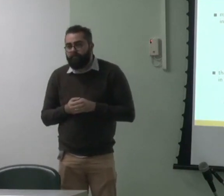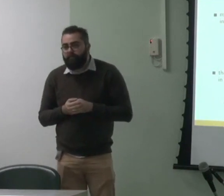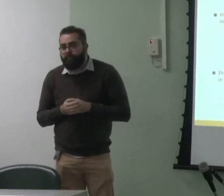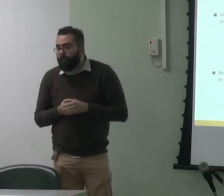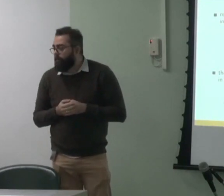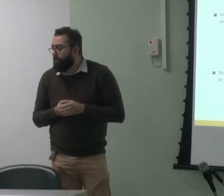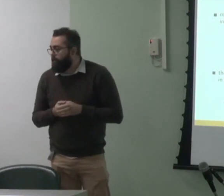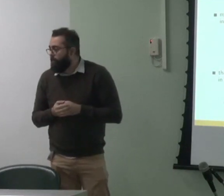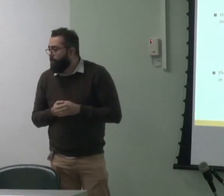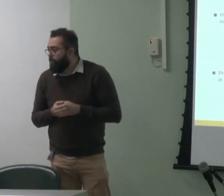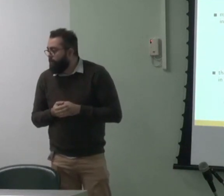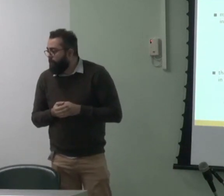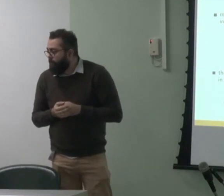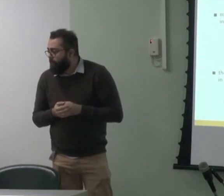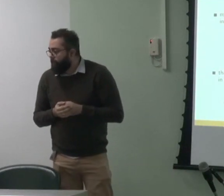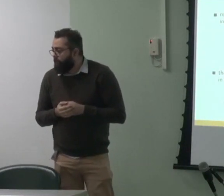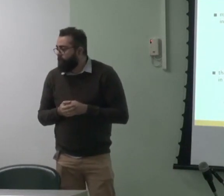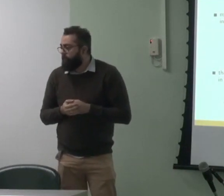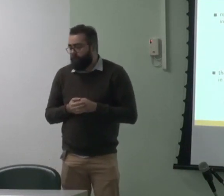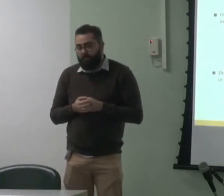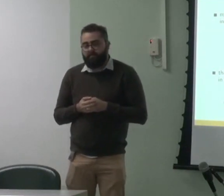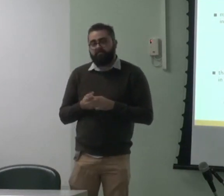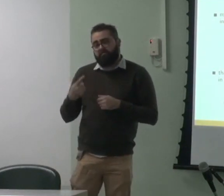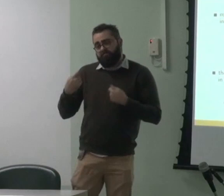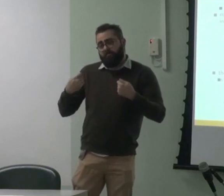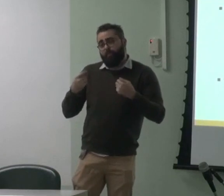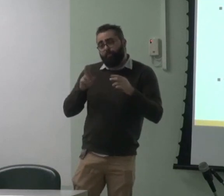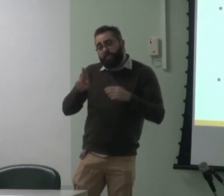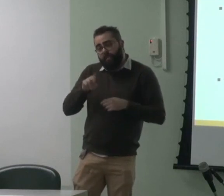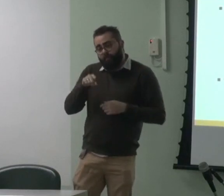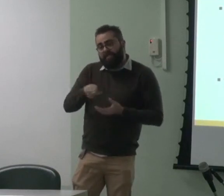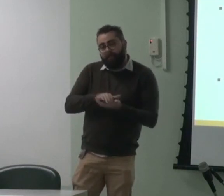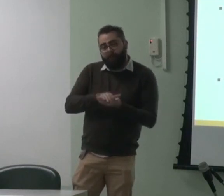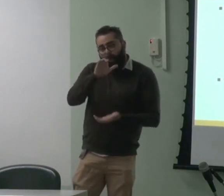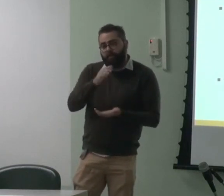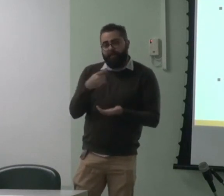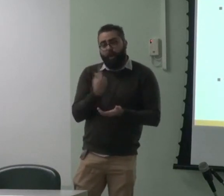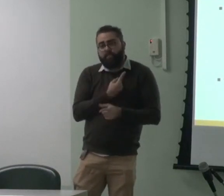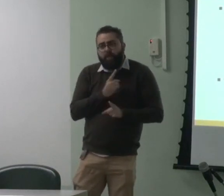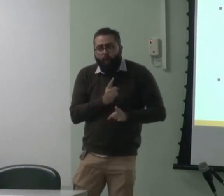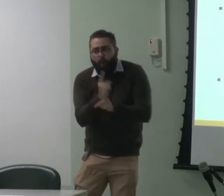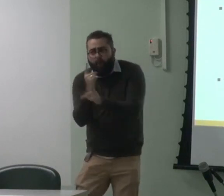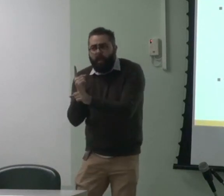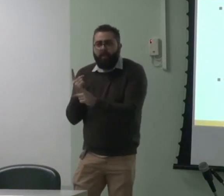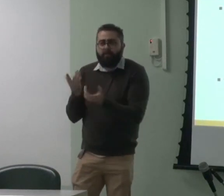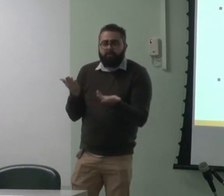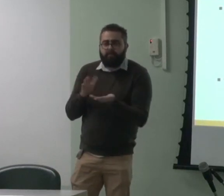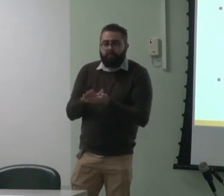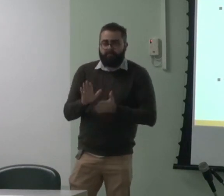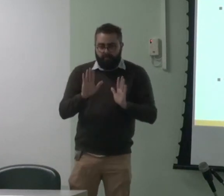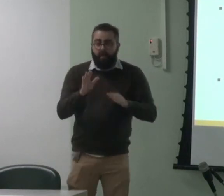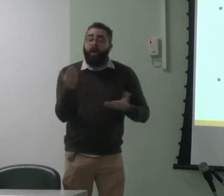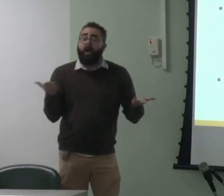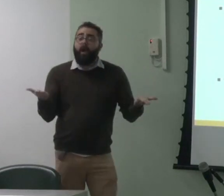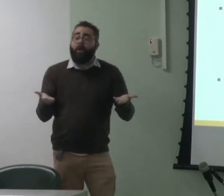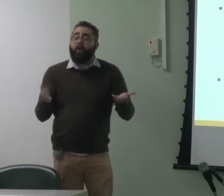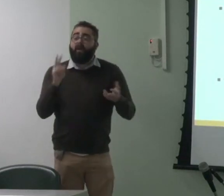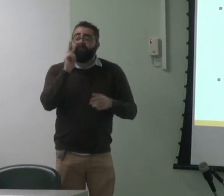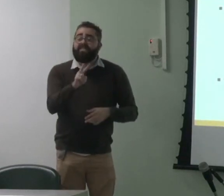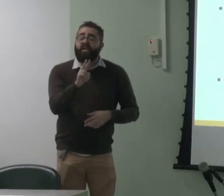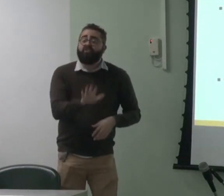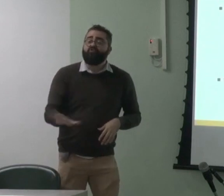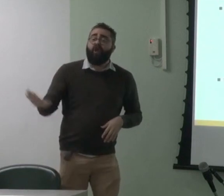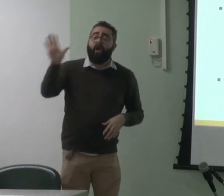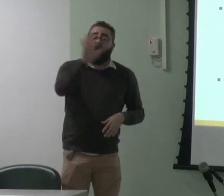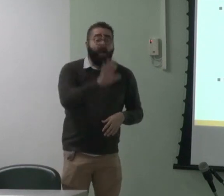the language resources, so what we can find in them. So now I will start with the overview. So here I have the first example